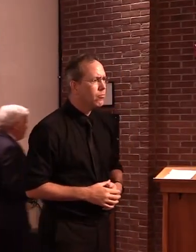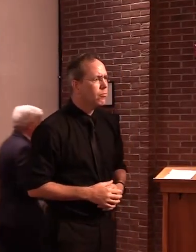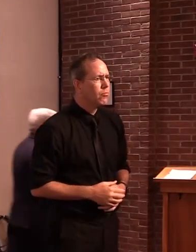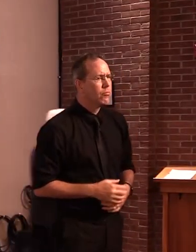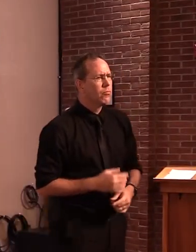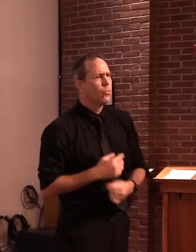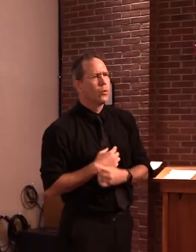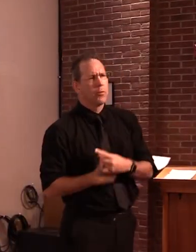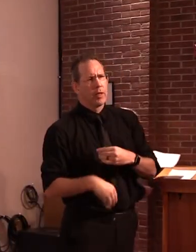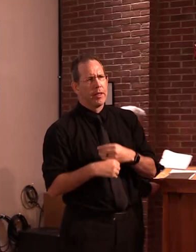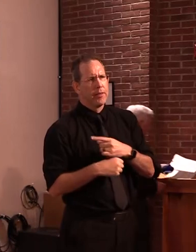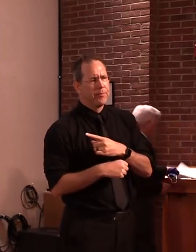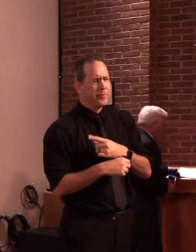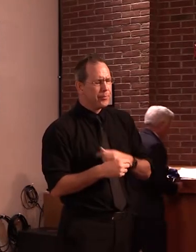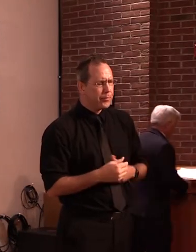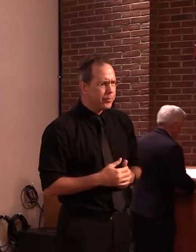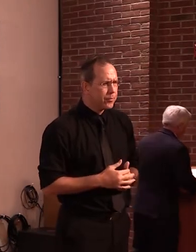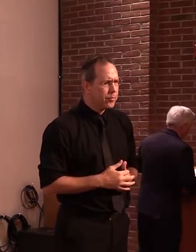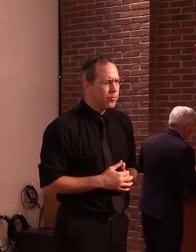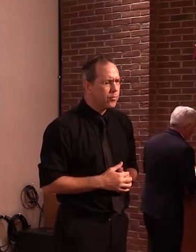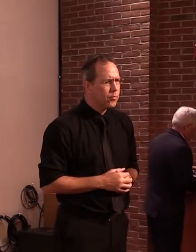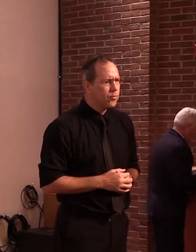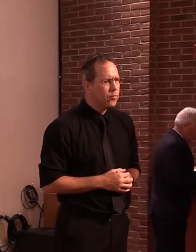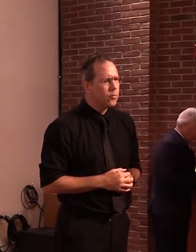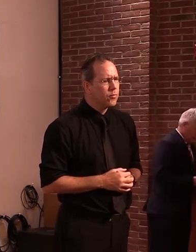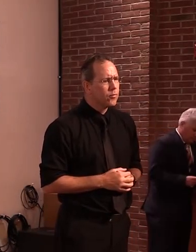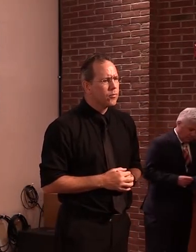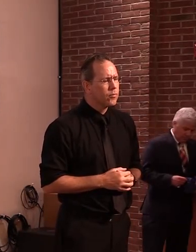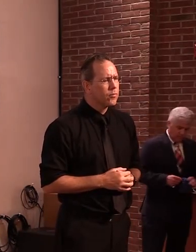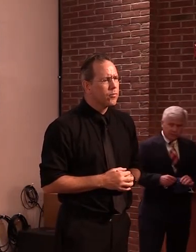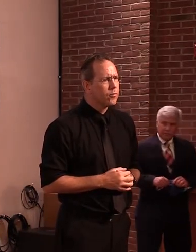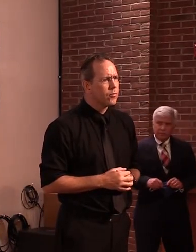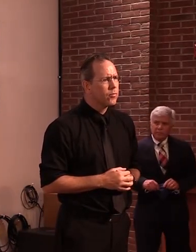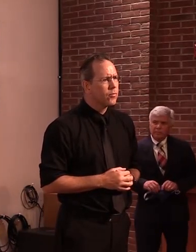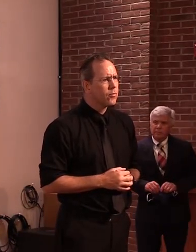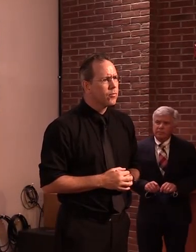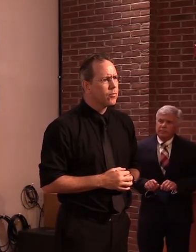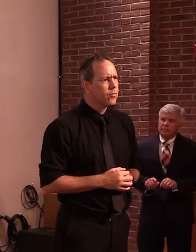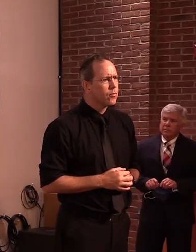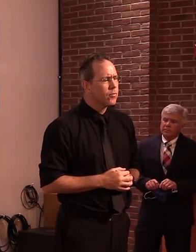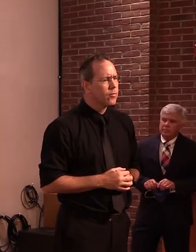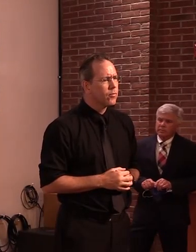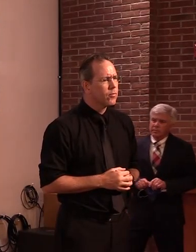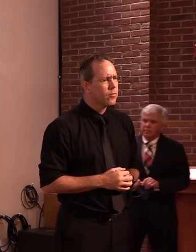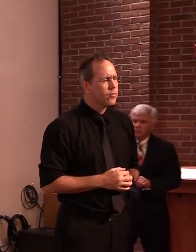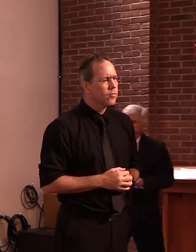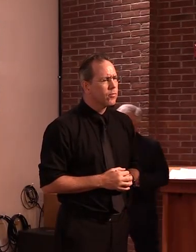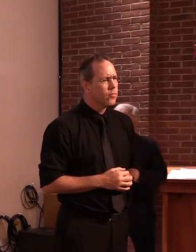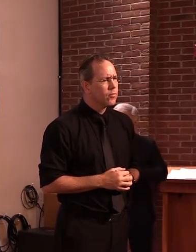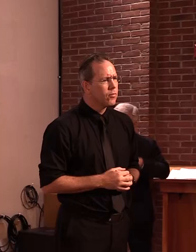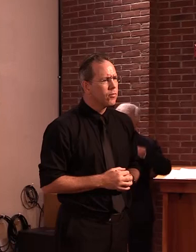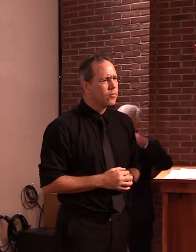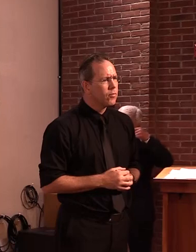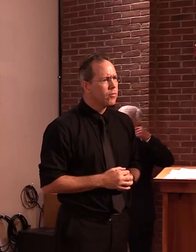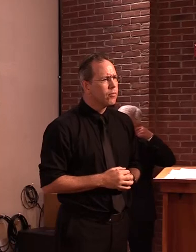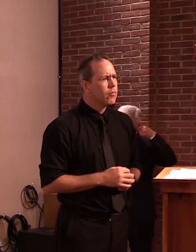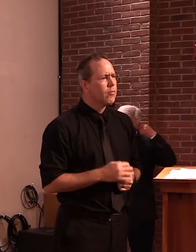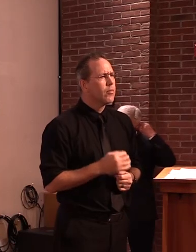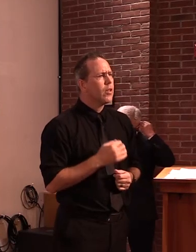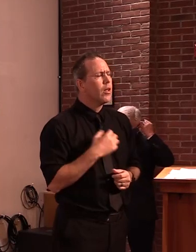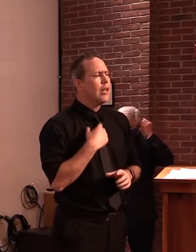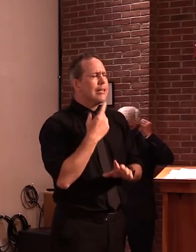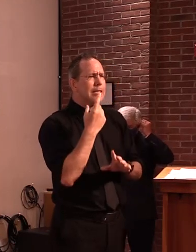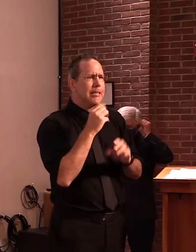I just wanted to add one thing, just because we've had a number of questions, and I'm sure it wasn't the intention of the questions